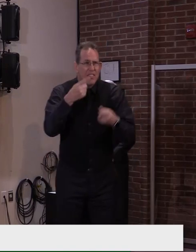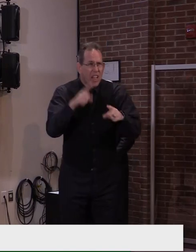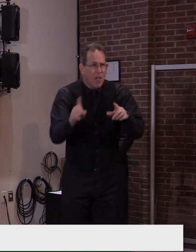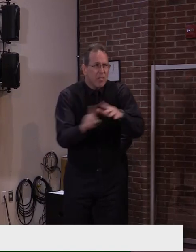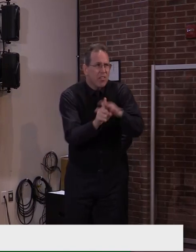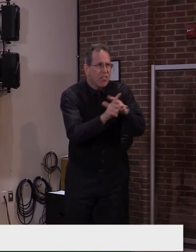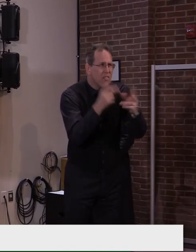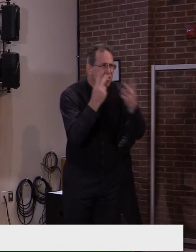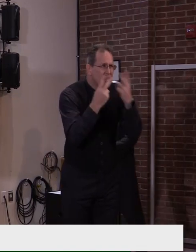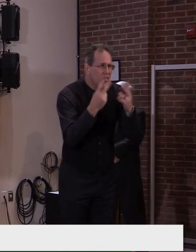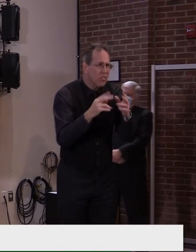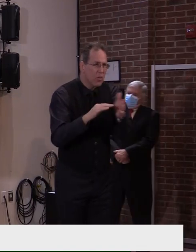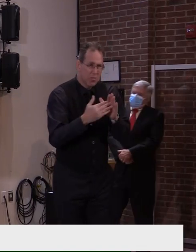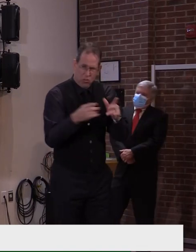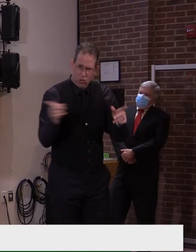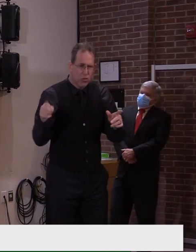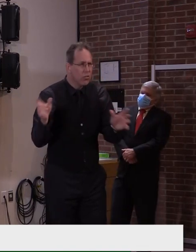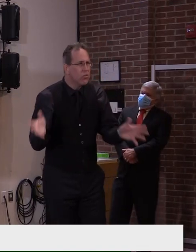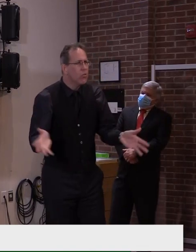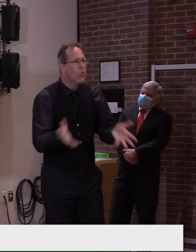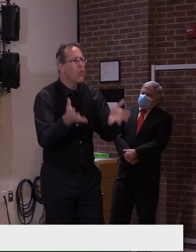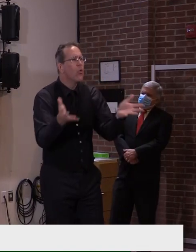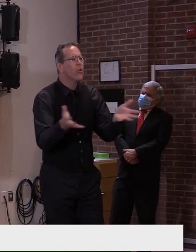by taking away their livelihood?